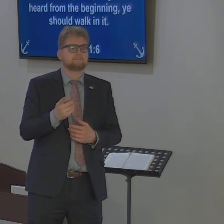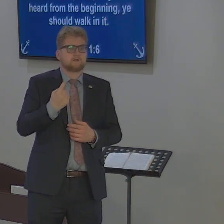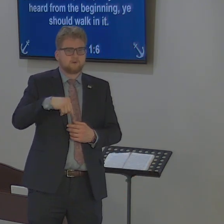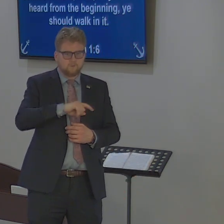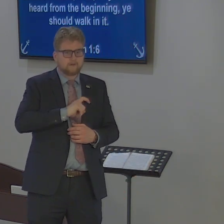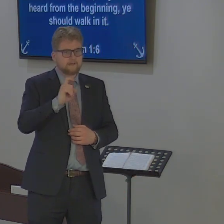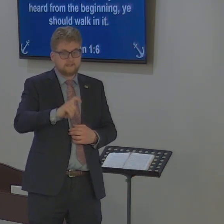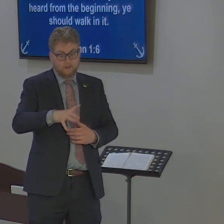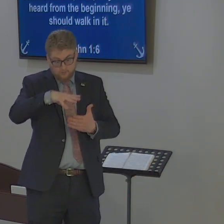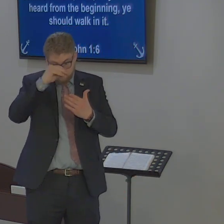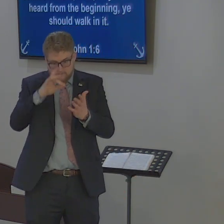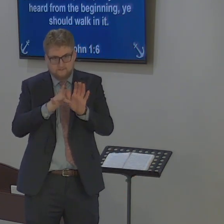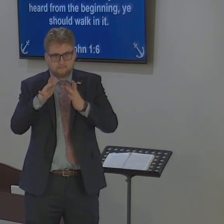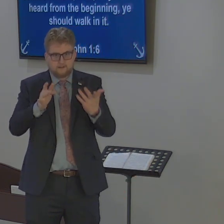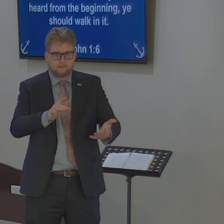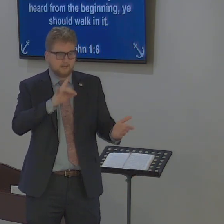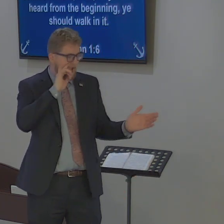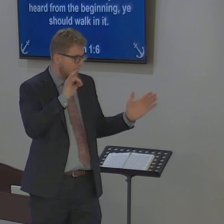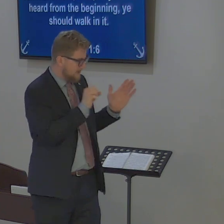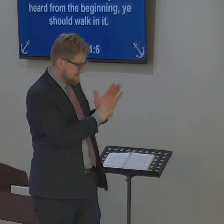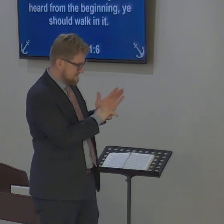is?